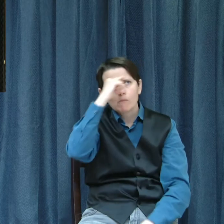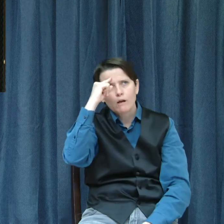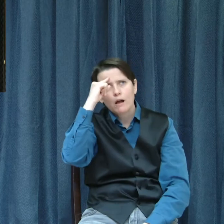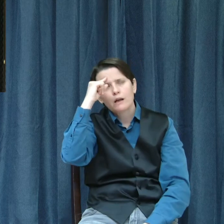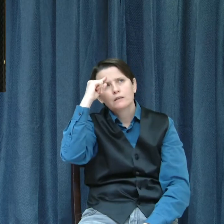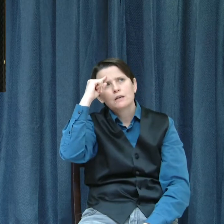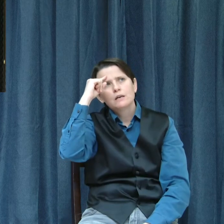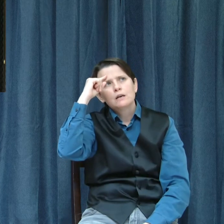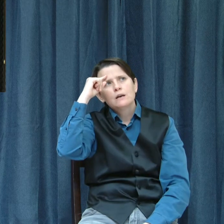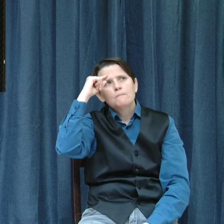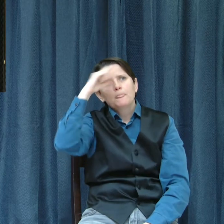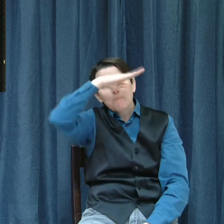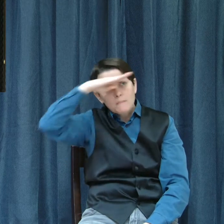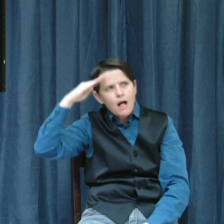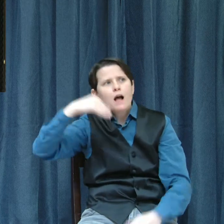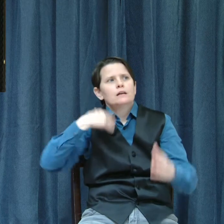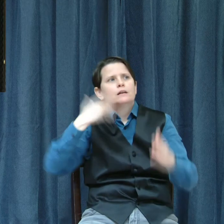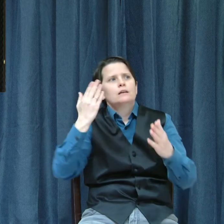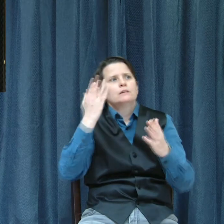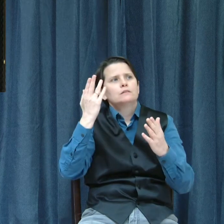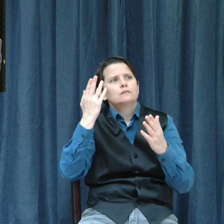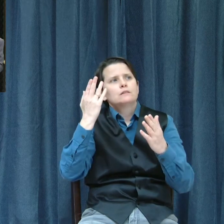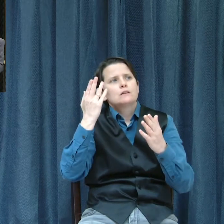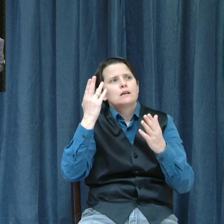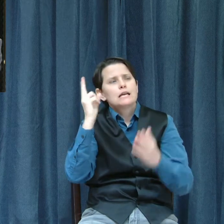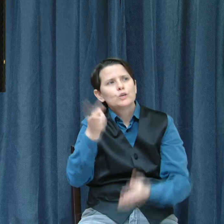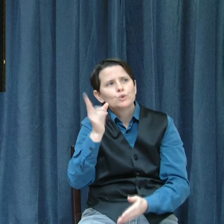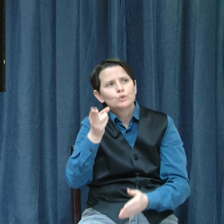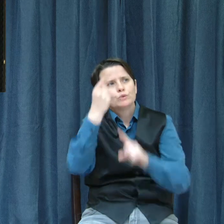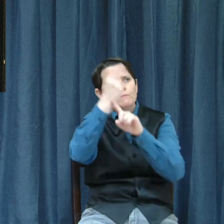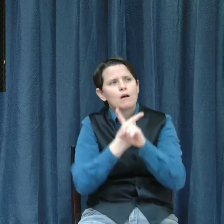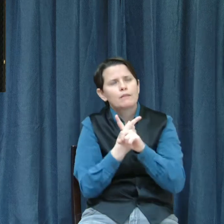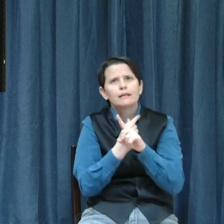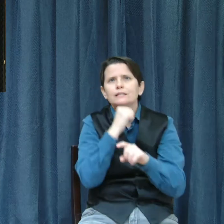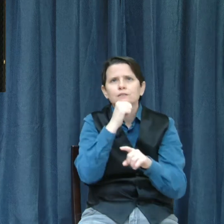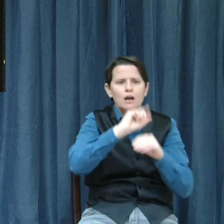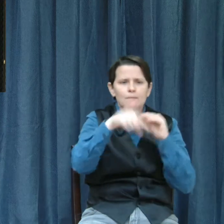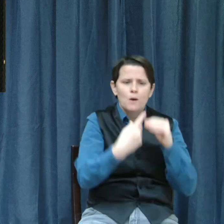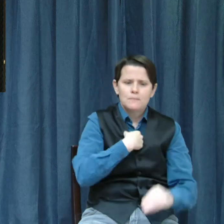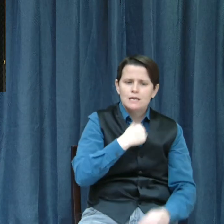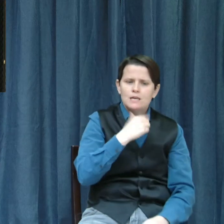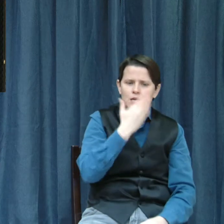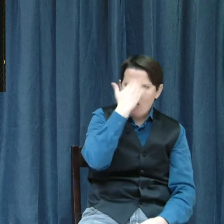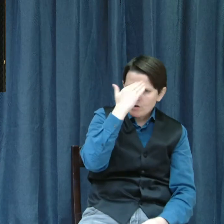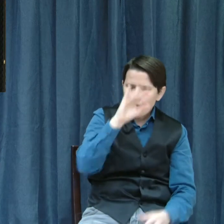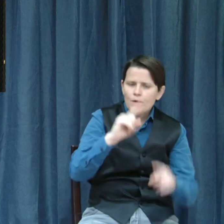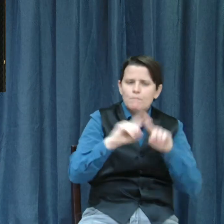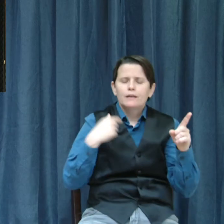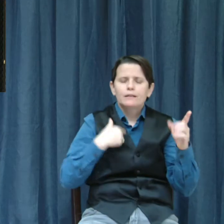in a way that is not about me not knowing, but it's about like bringing the honor